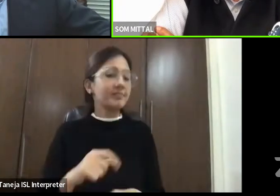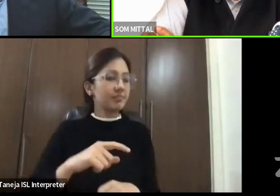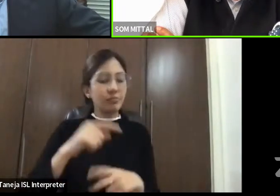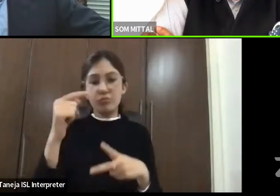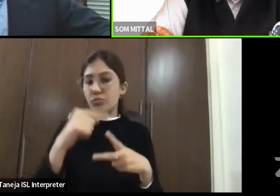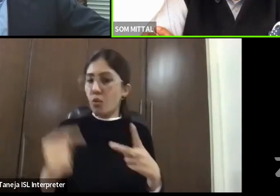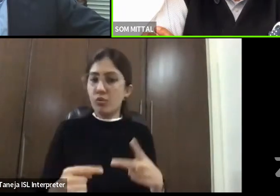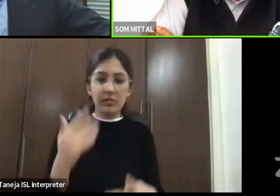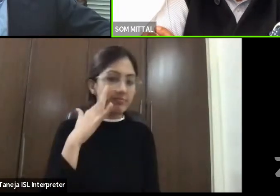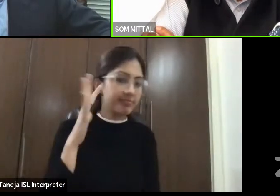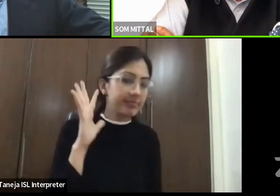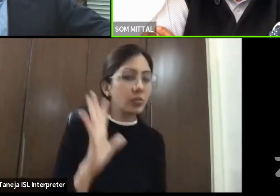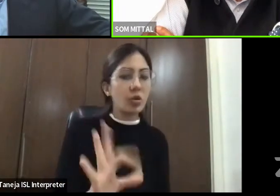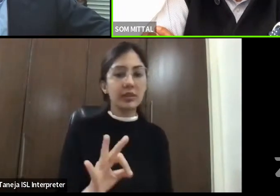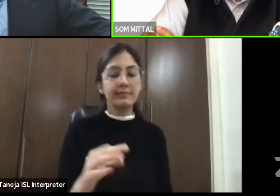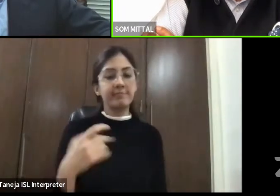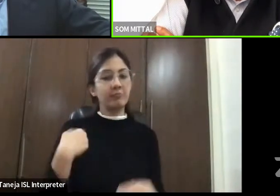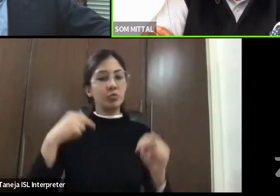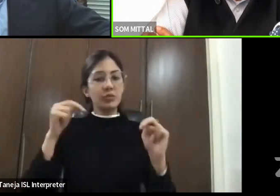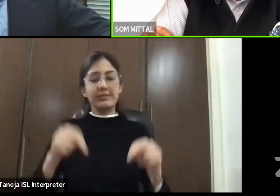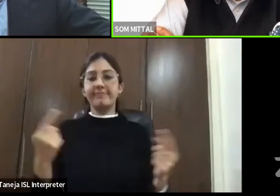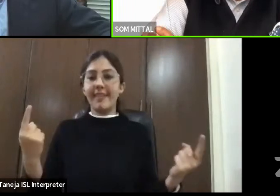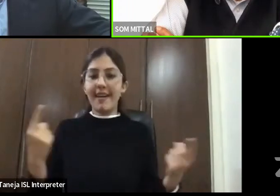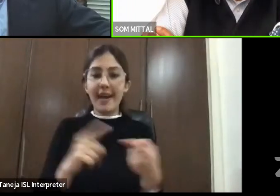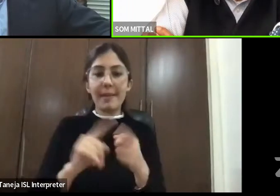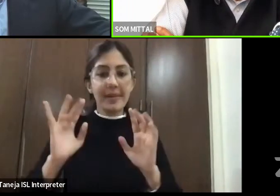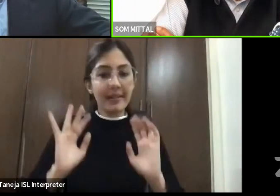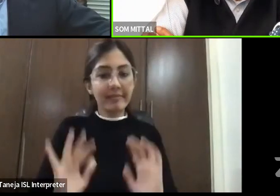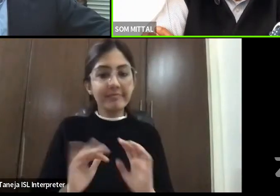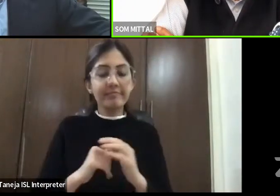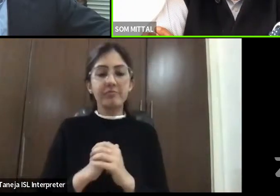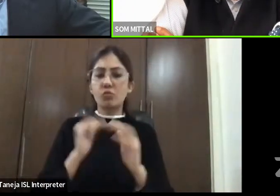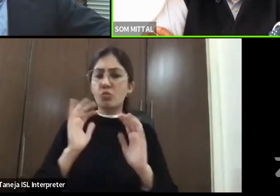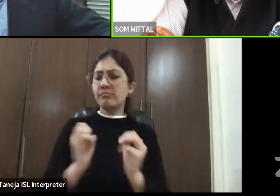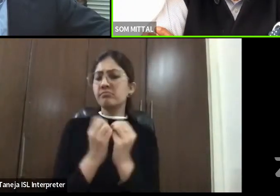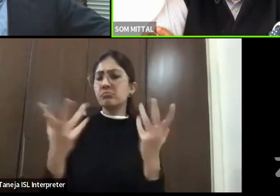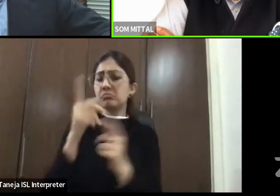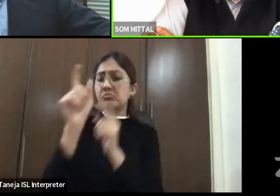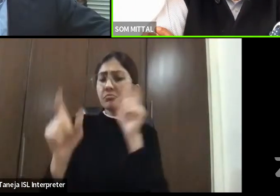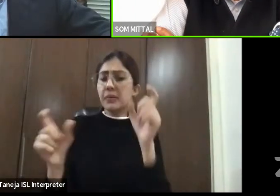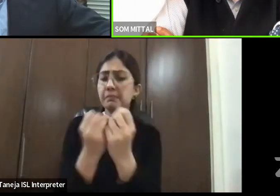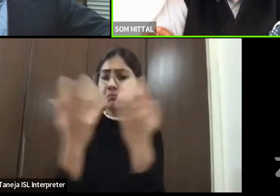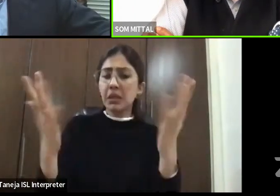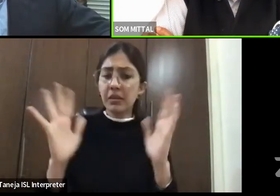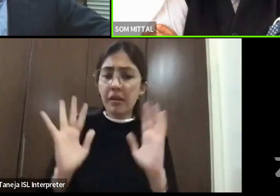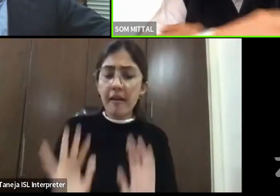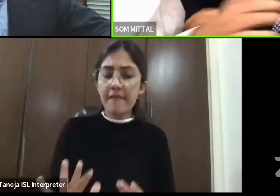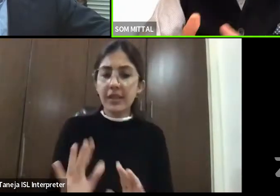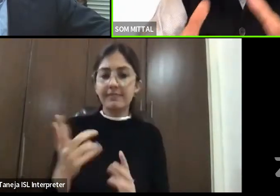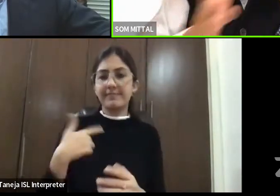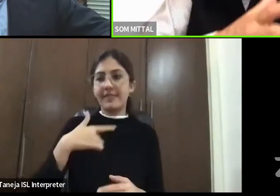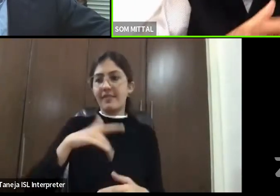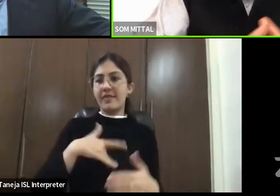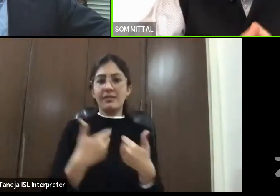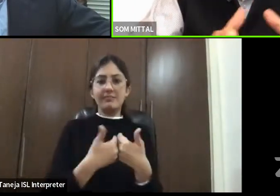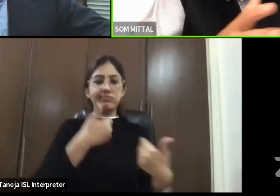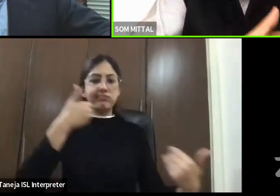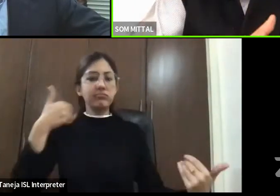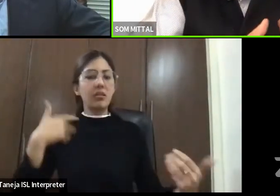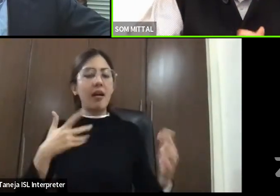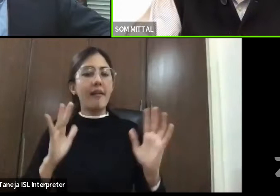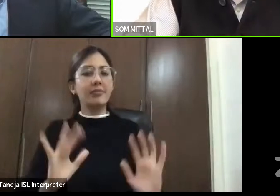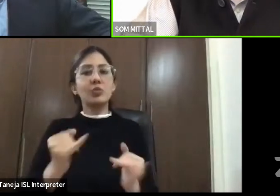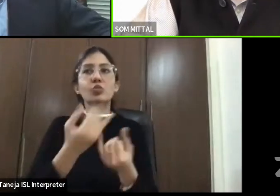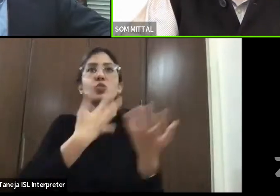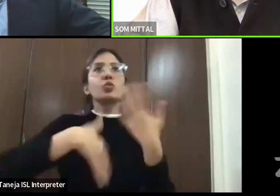And, we have a lot of people who might just be isolating themselves because the rest of the society